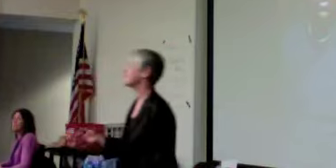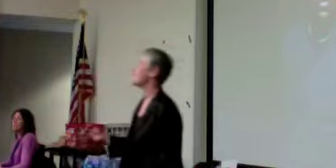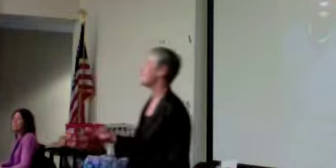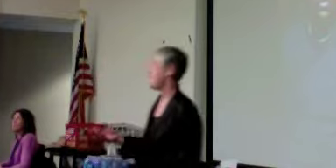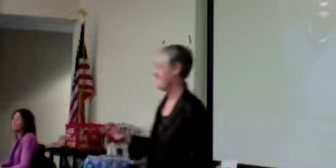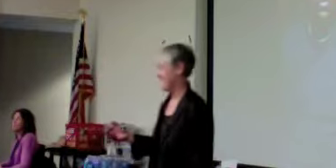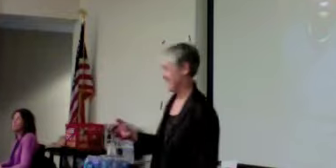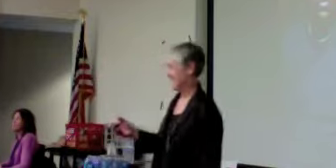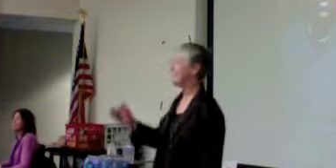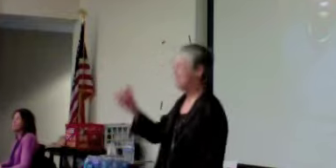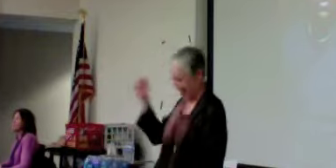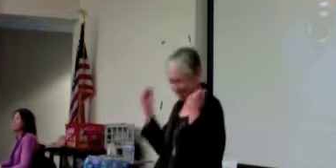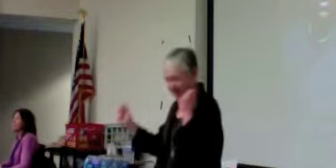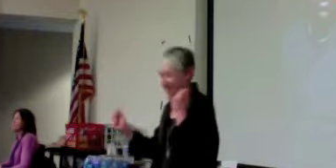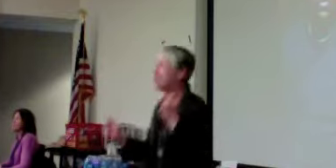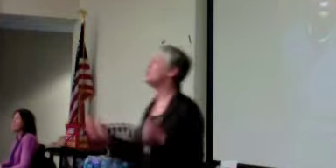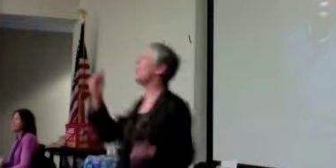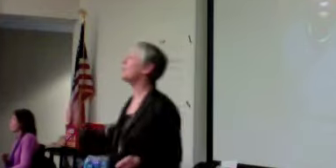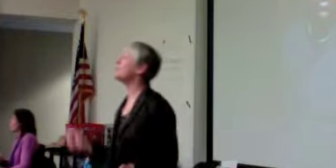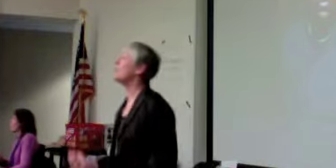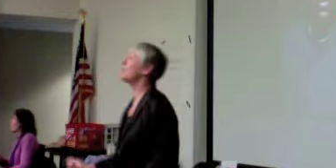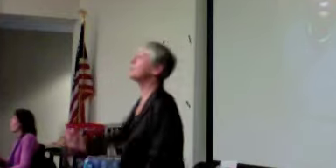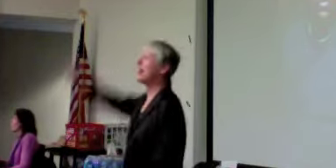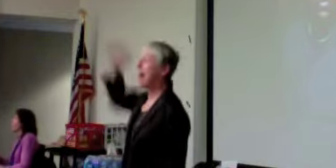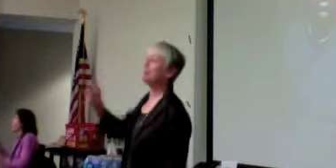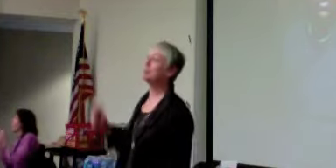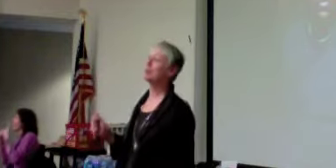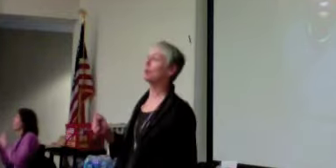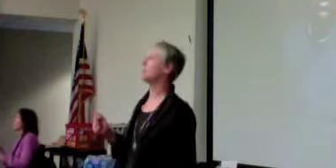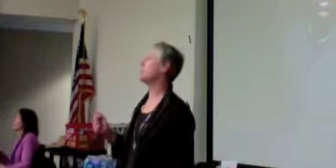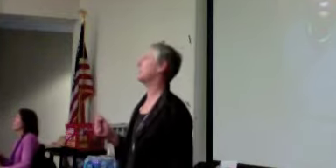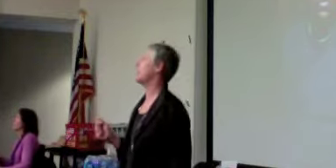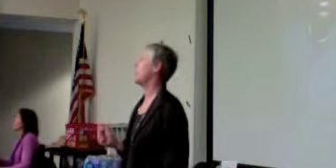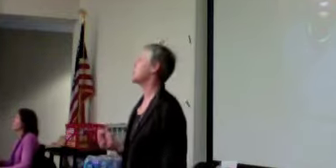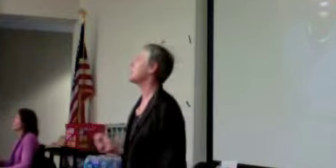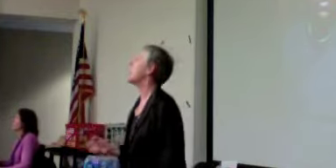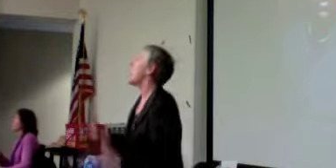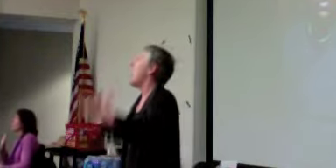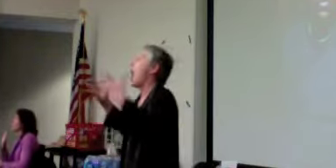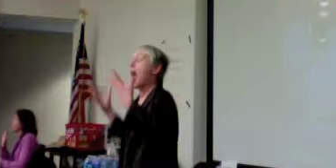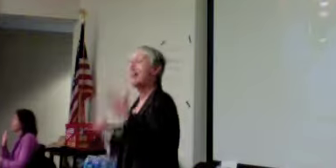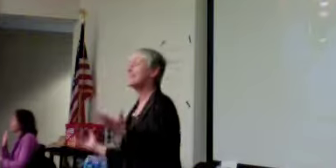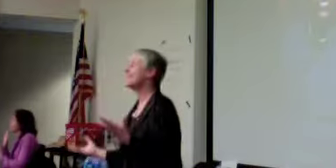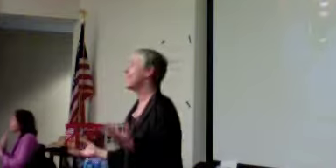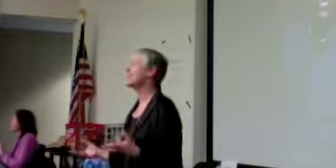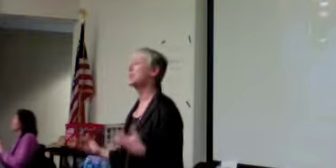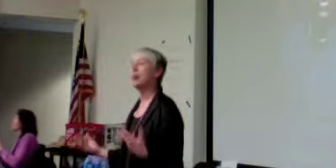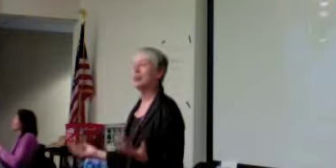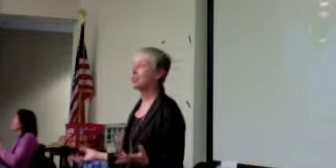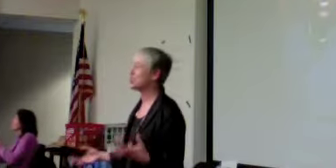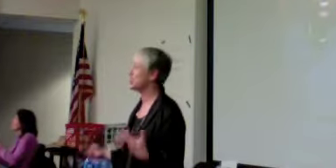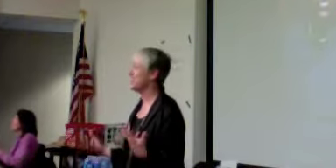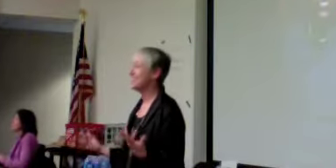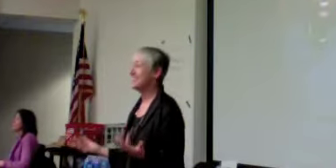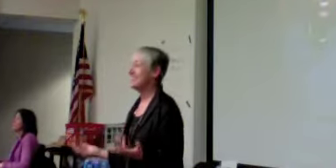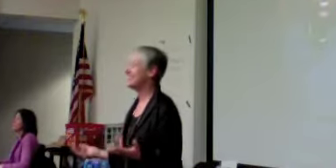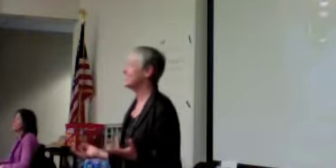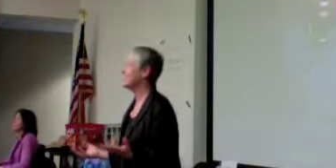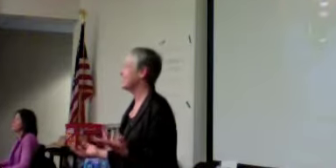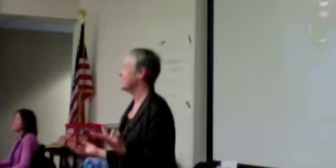Yeah, we all had OGTs. So right. You woke up this morning and said, I'm going to score really well on a test. Not so much.